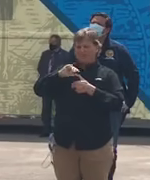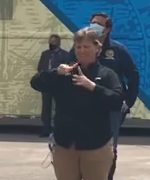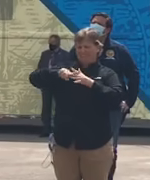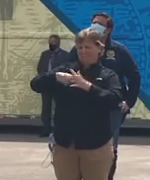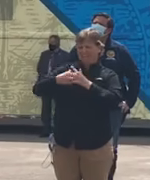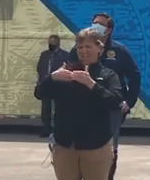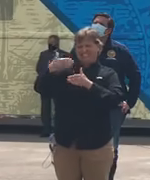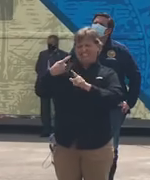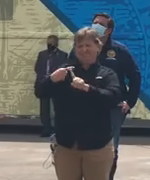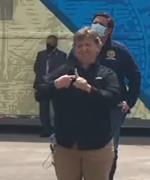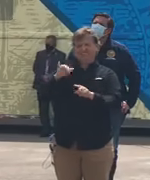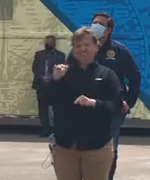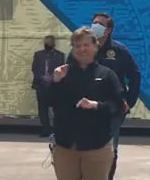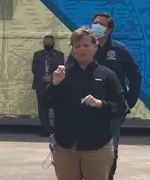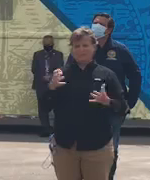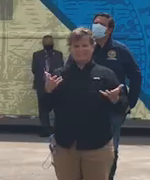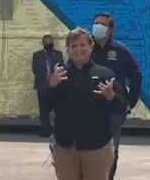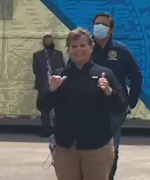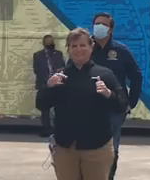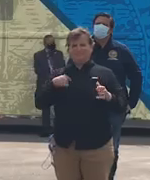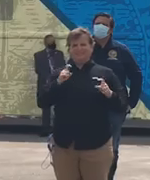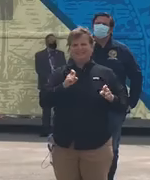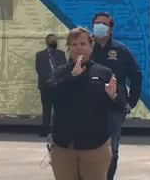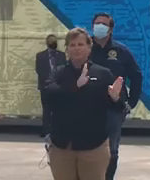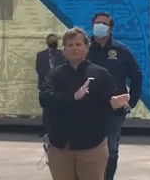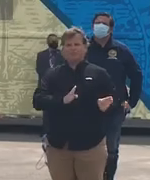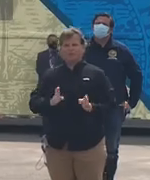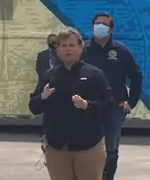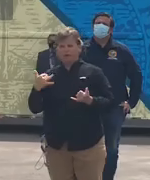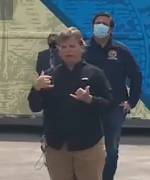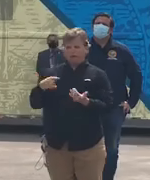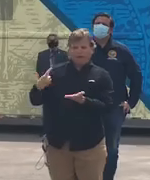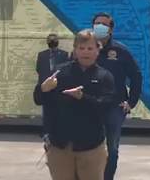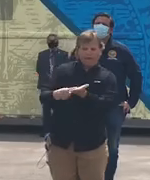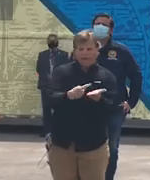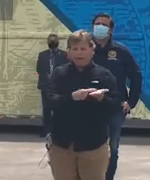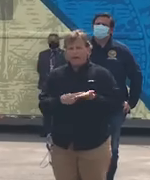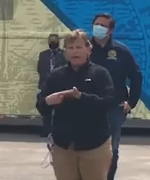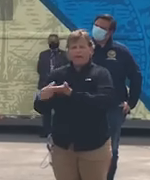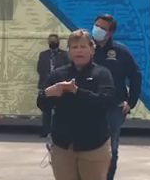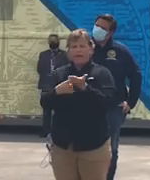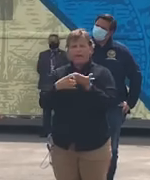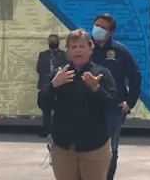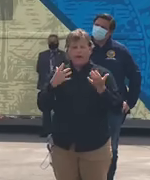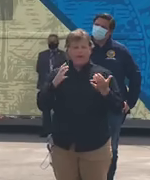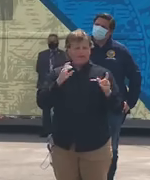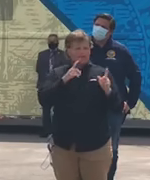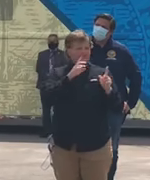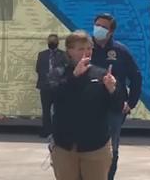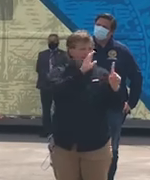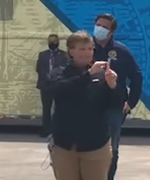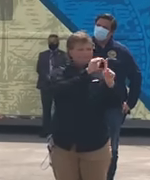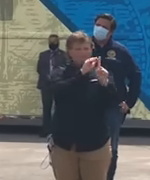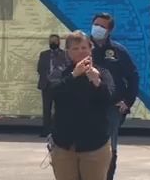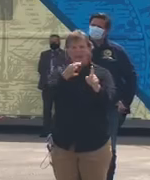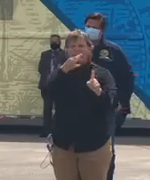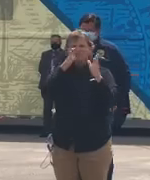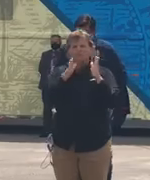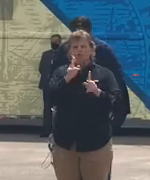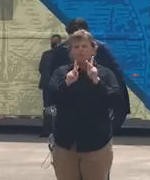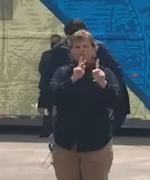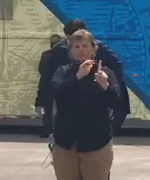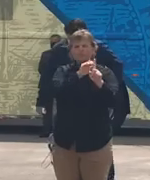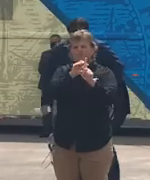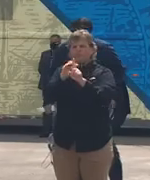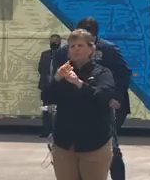experts, not just, obviously current Administrator Pete Gaynor, but Craig Fugate, Administrator Long, previous Administrator Long.